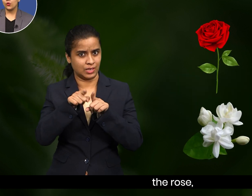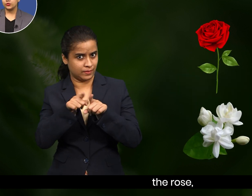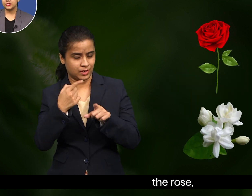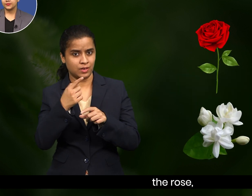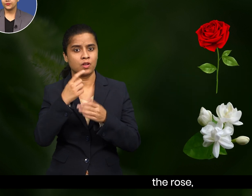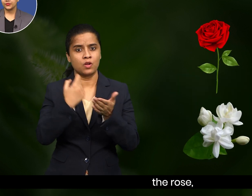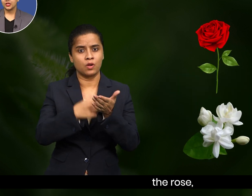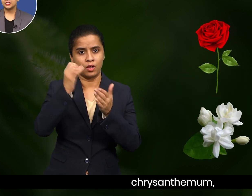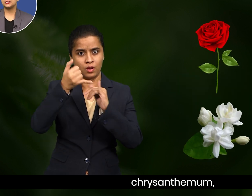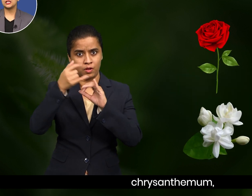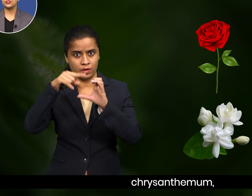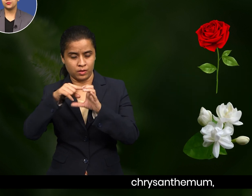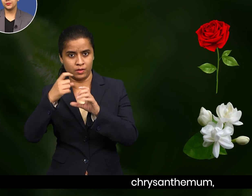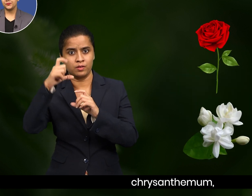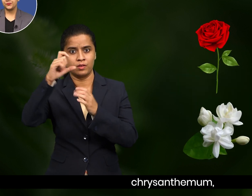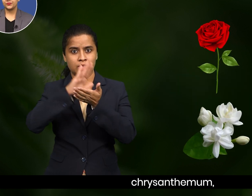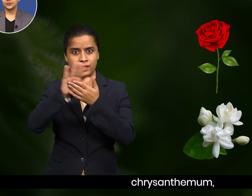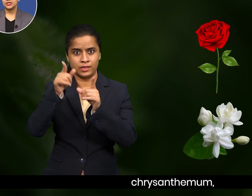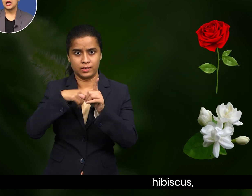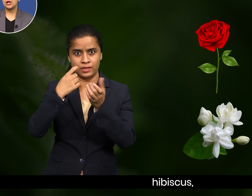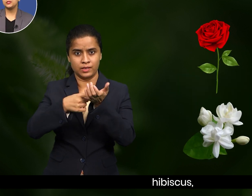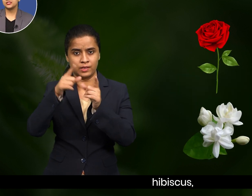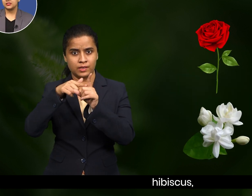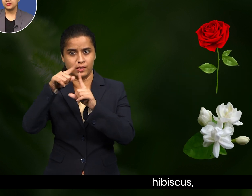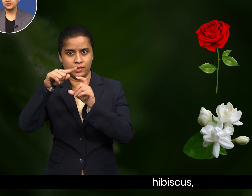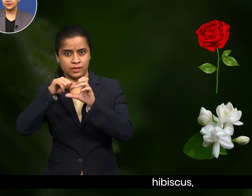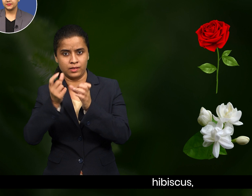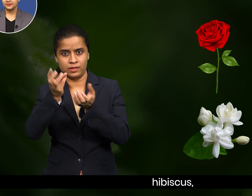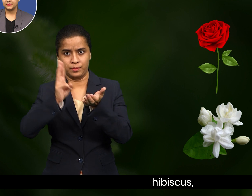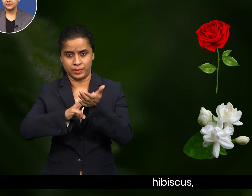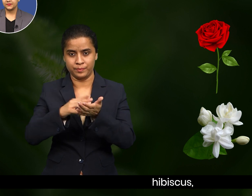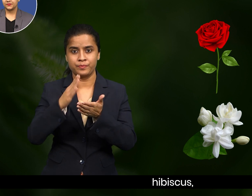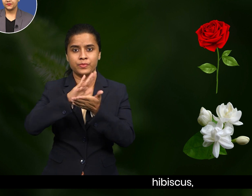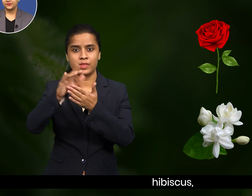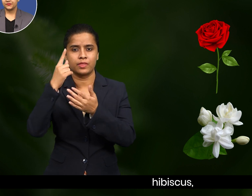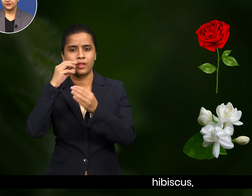the rose, chrysanthemum, hibiscus,